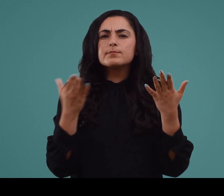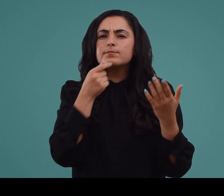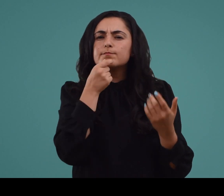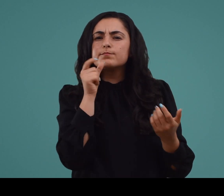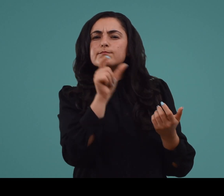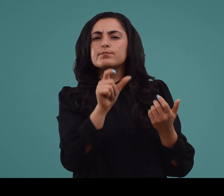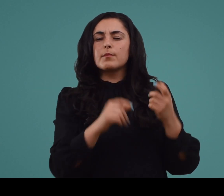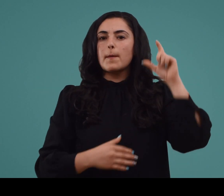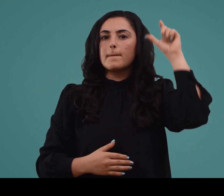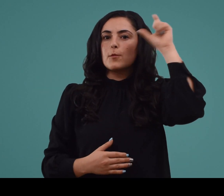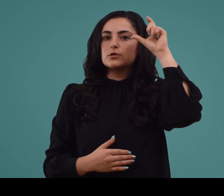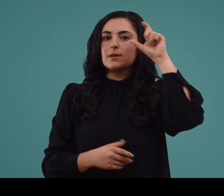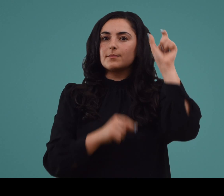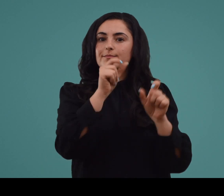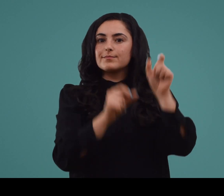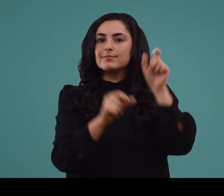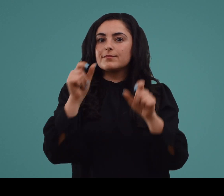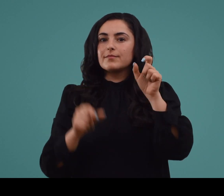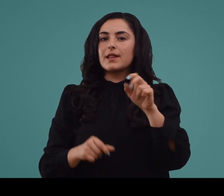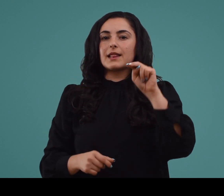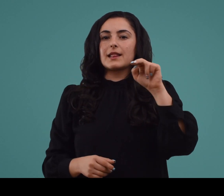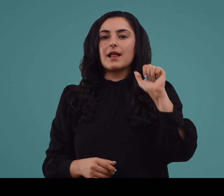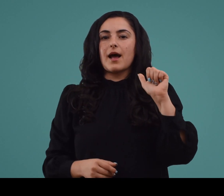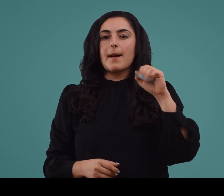Called namaz by the Muslims.